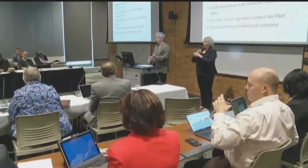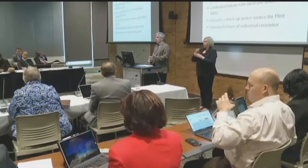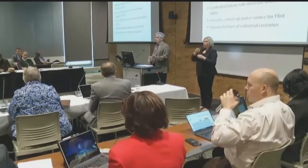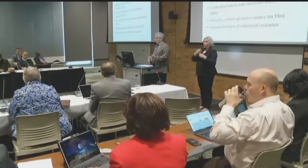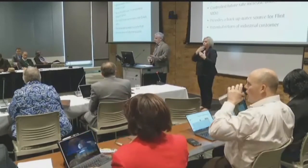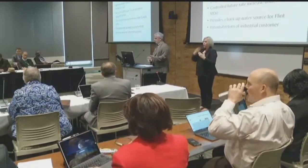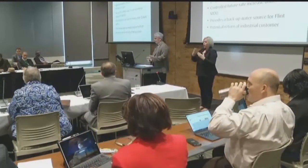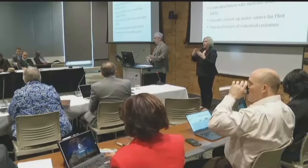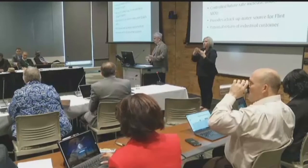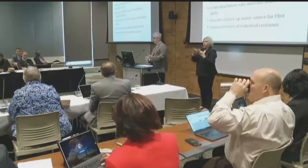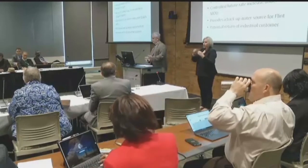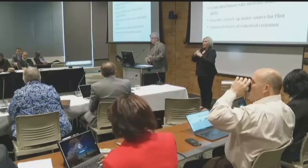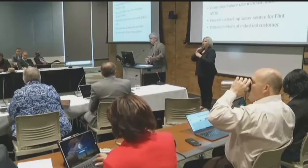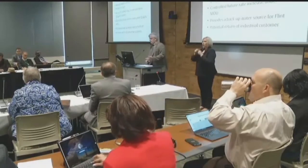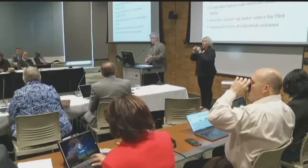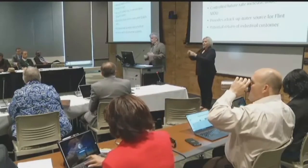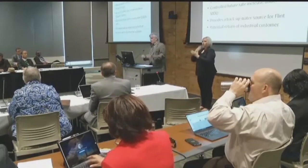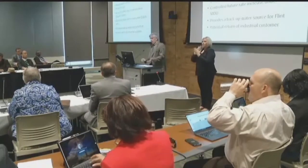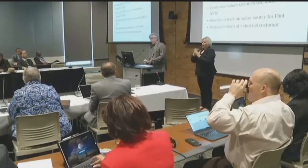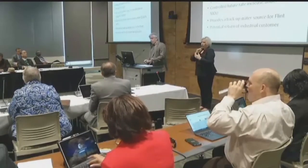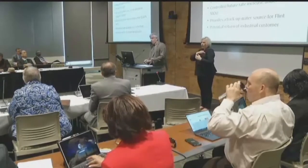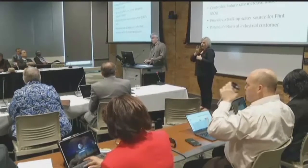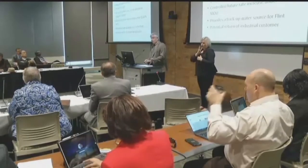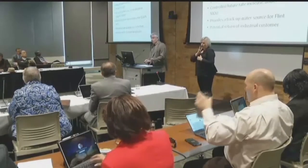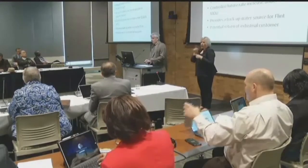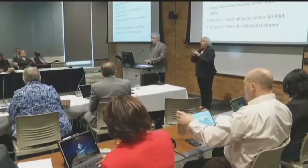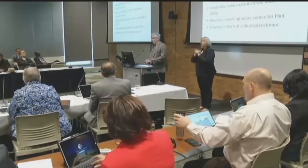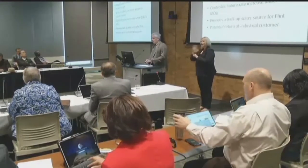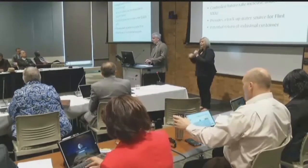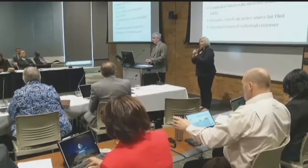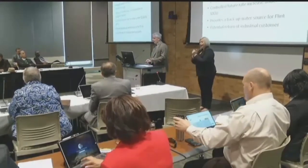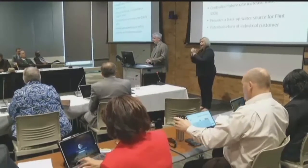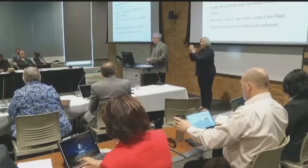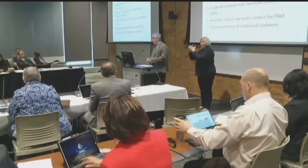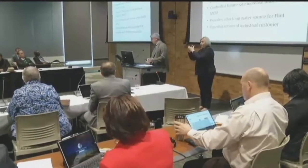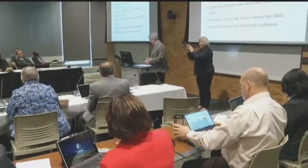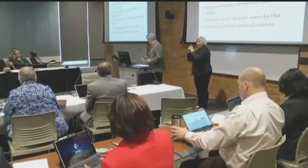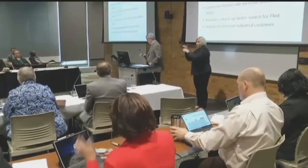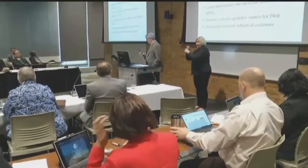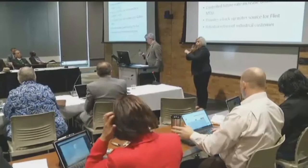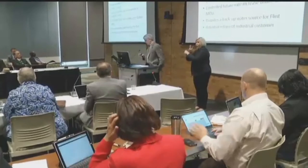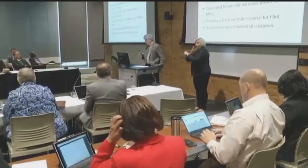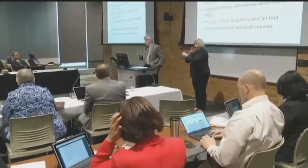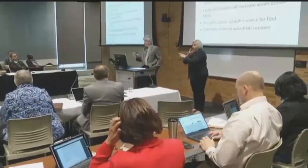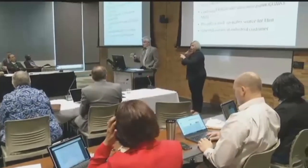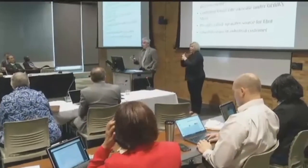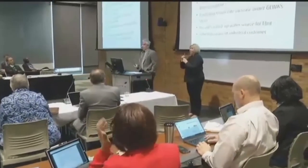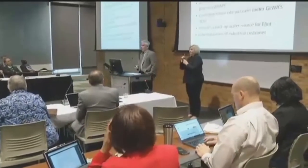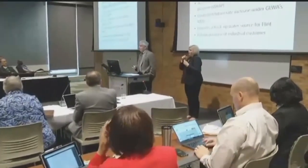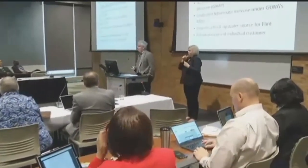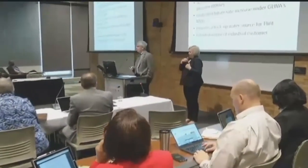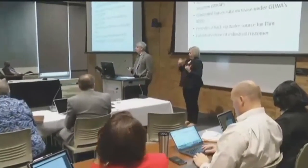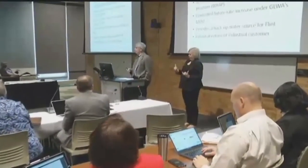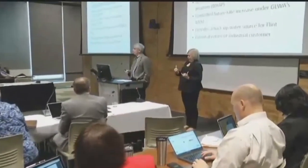scale to keep it that way. We now have a backup source for Flint, which we don't have right now. And one of the things I hope happens,